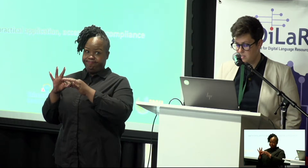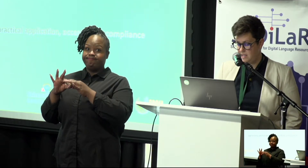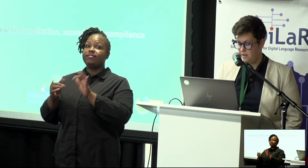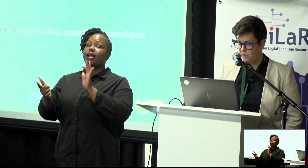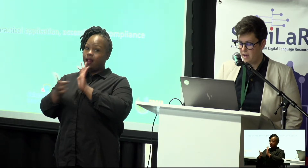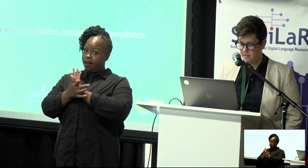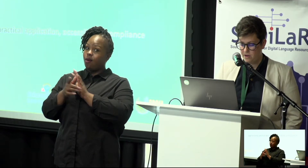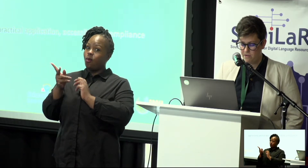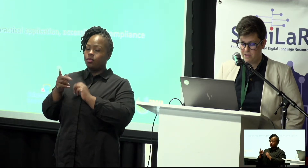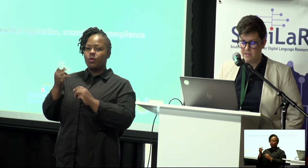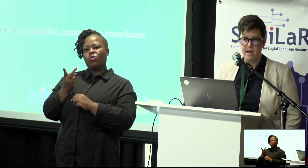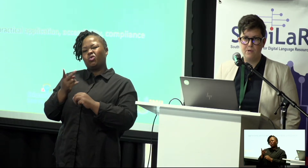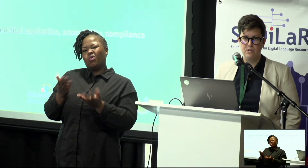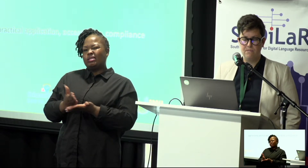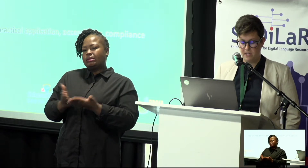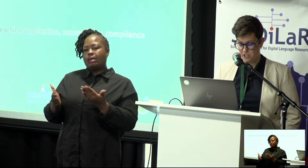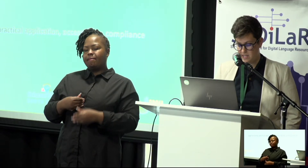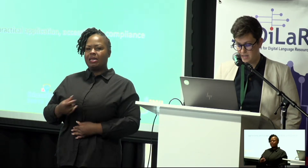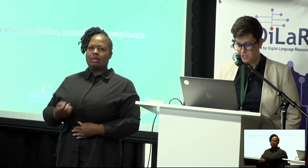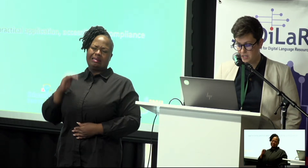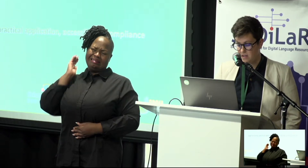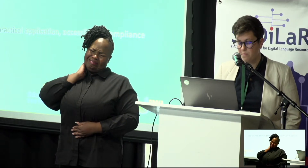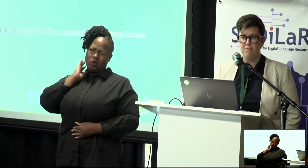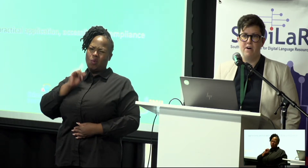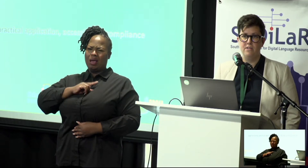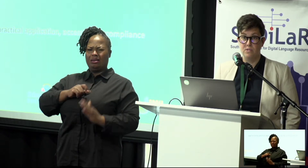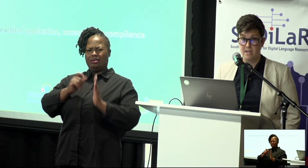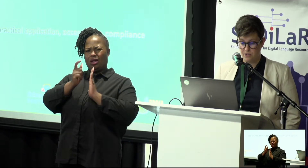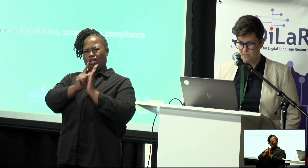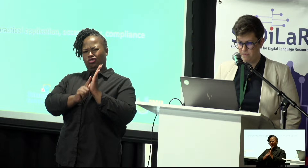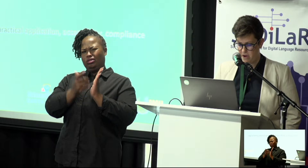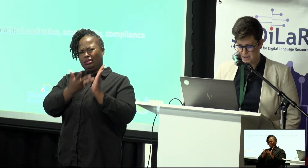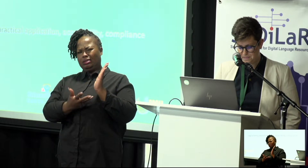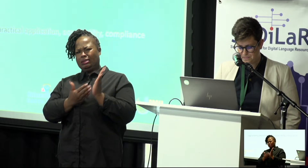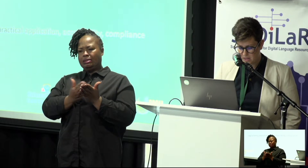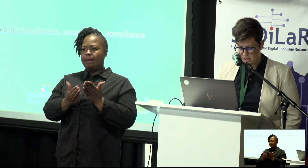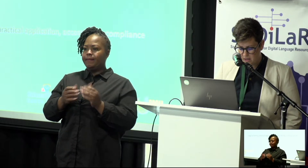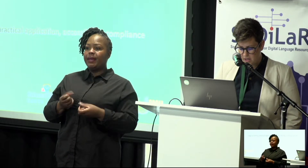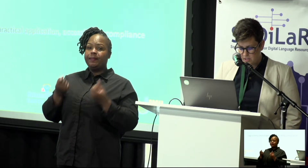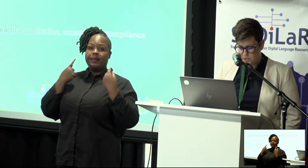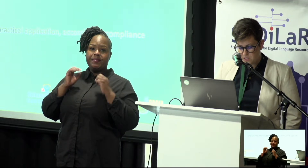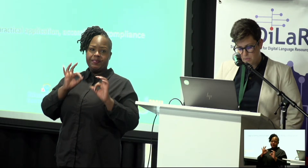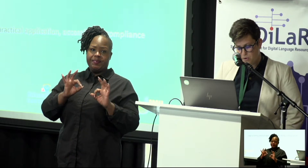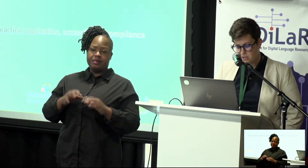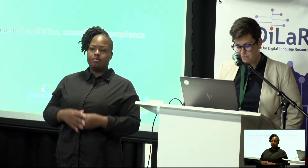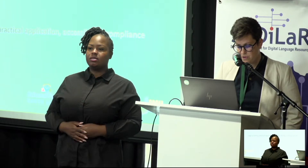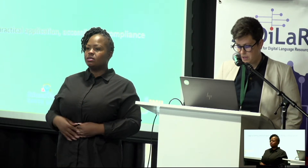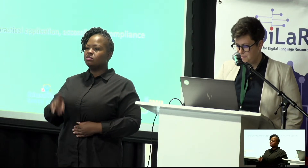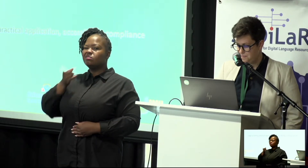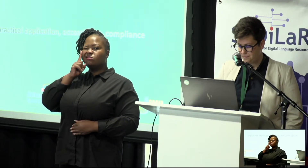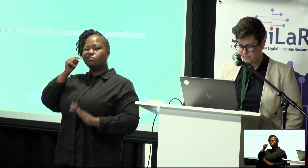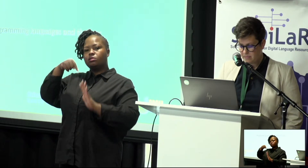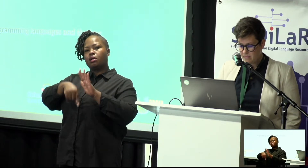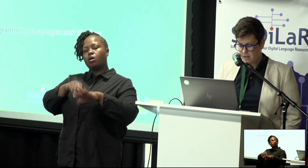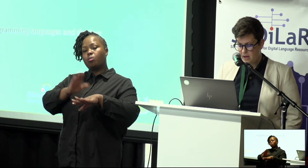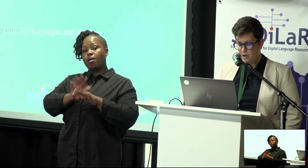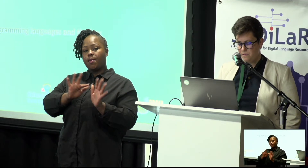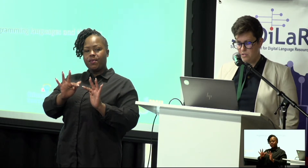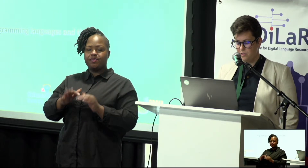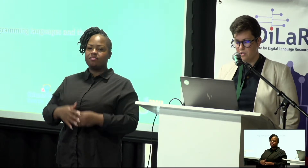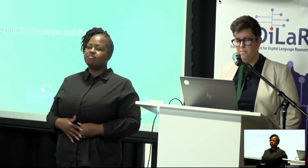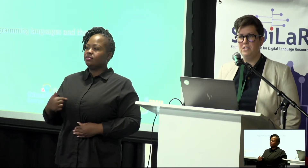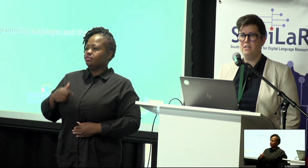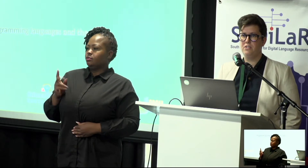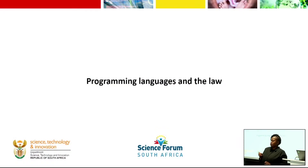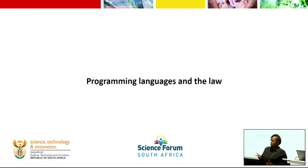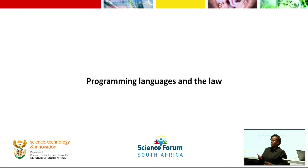legal certainty or lack thereof that the language of legislation either provides or does not provide. To explore this further, I